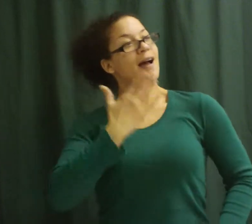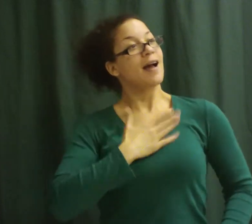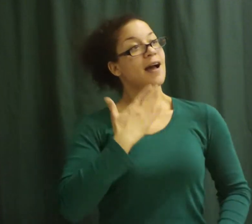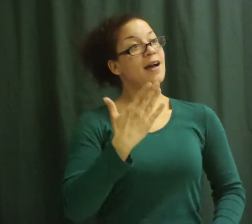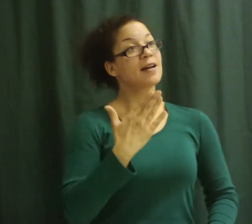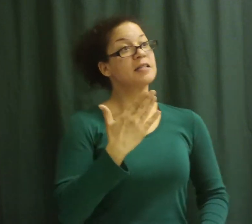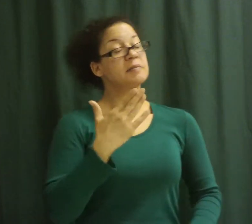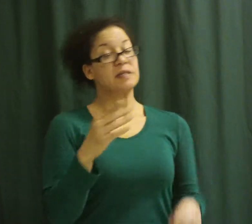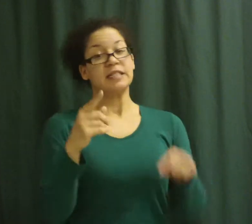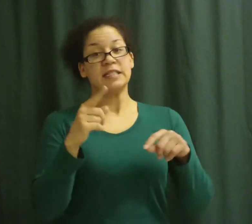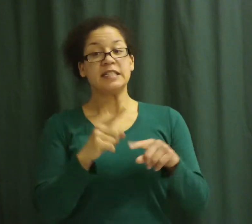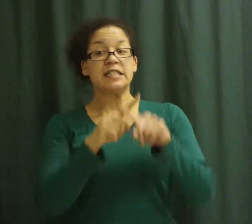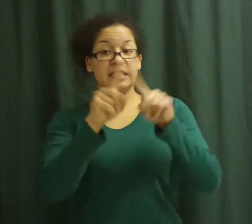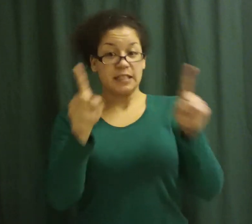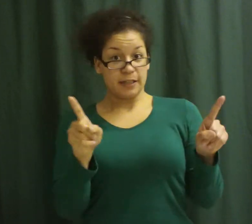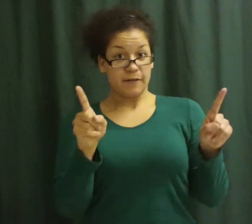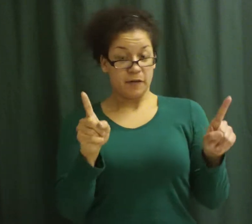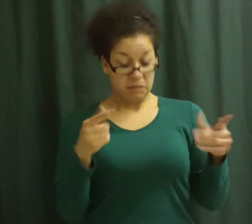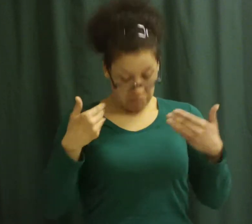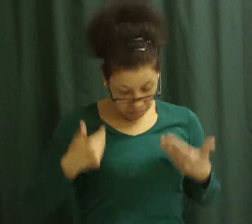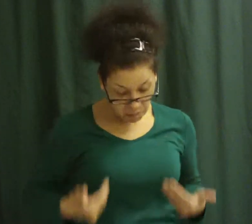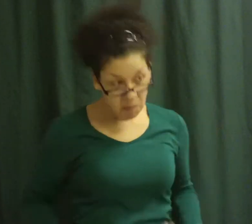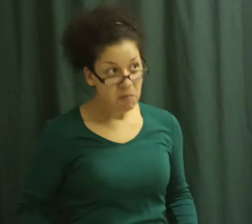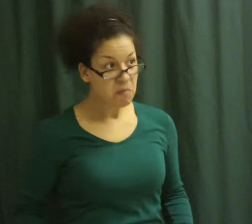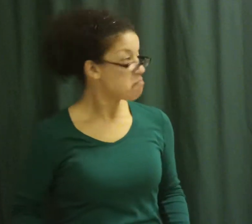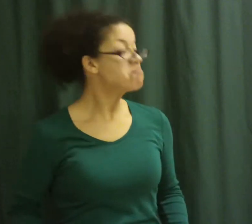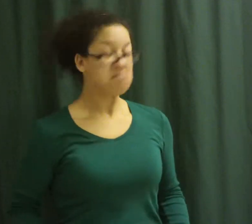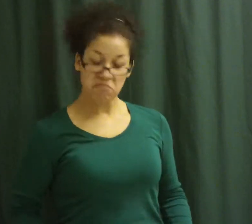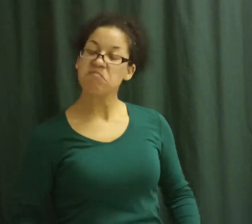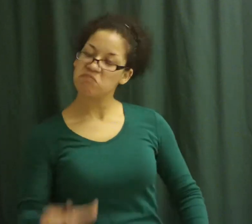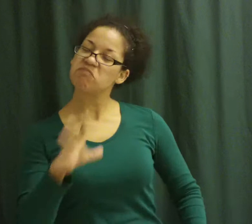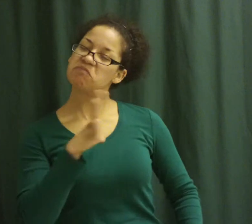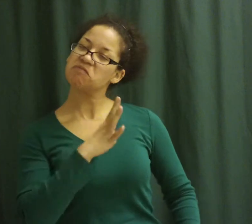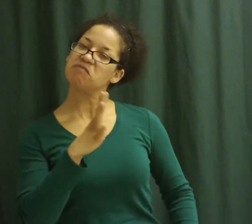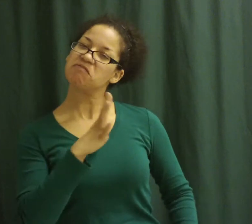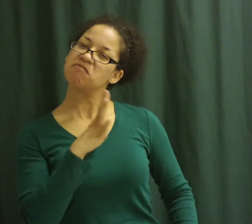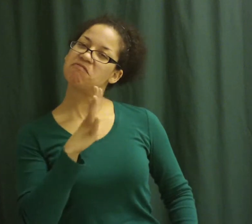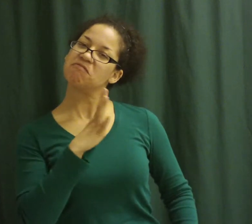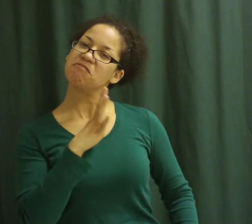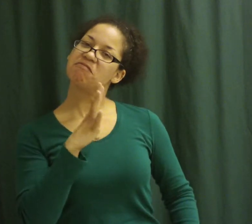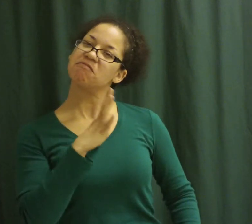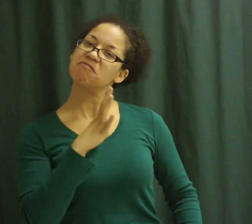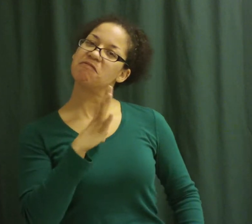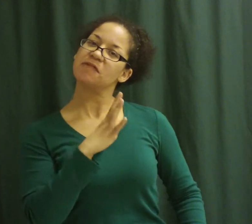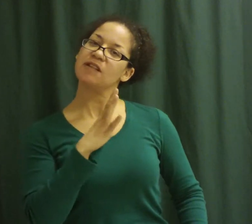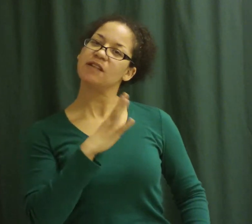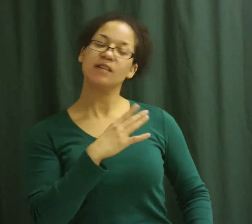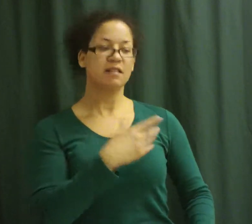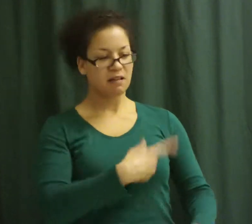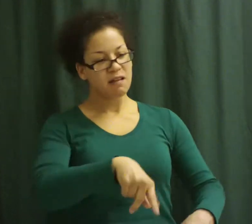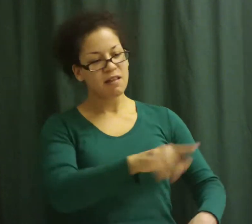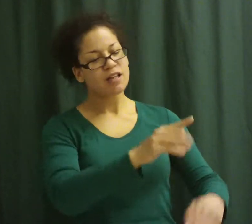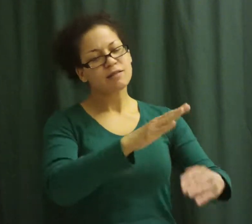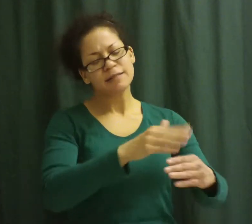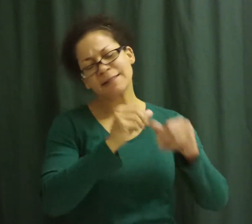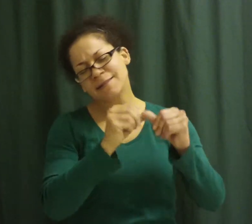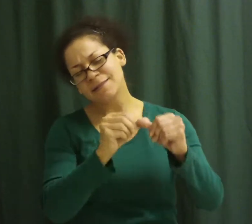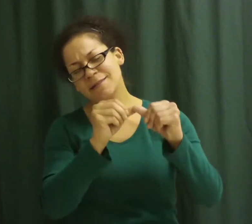and over, all the way home. The end.